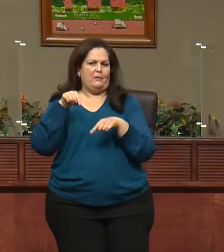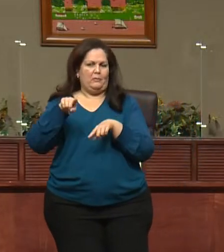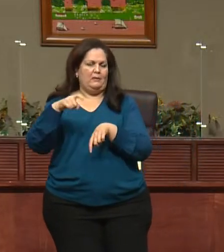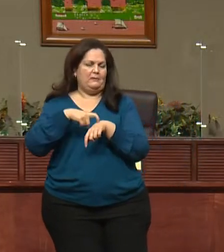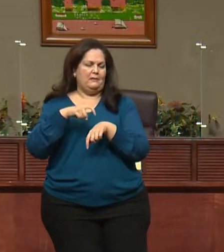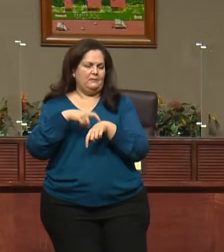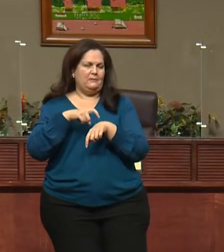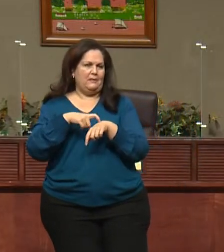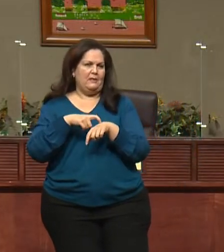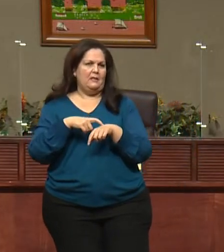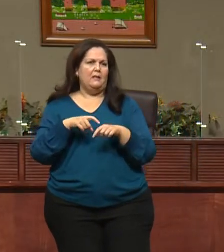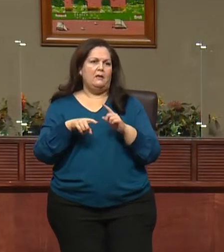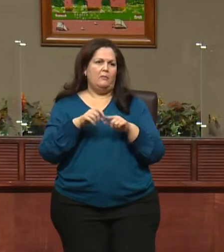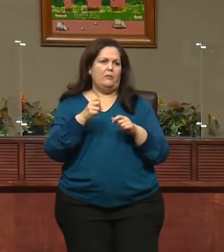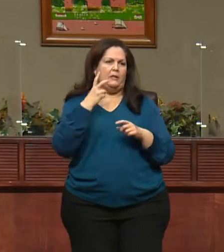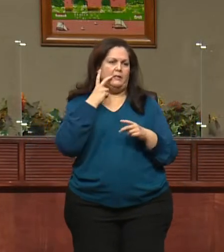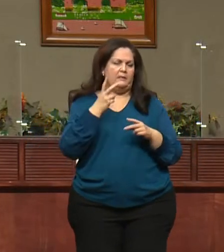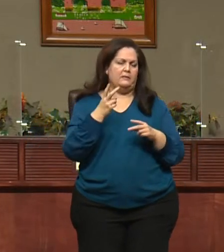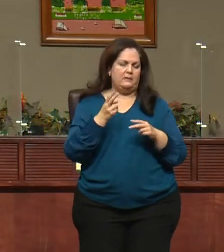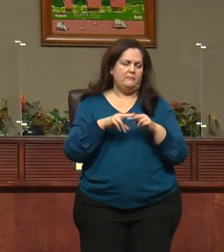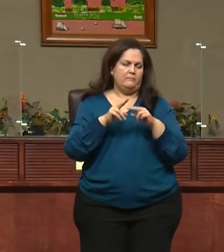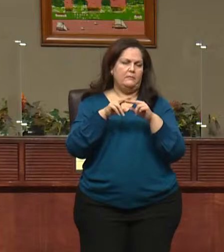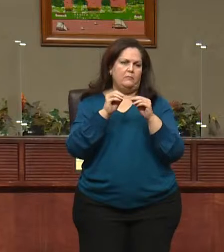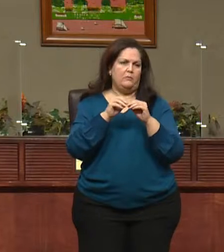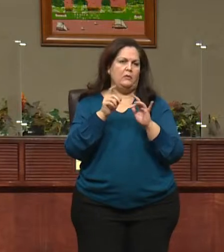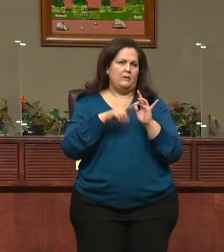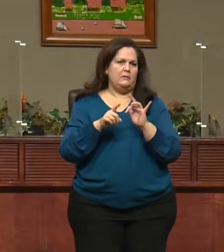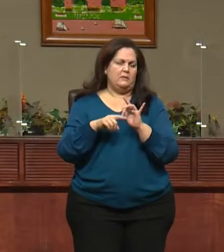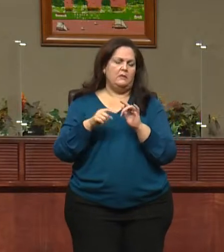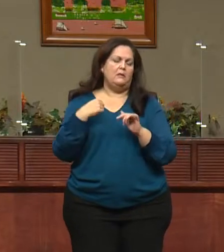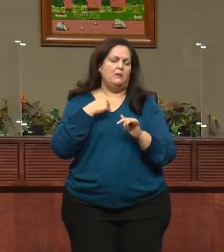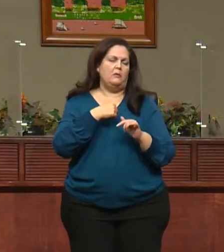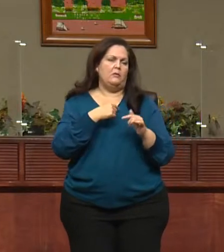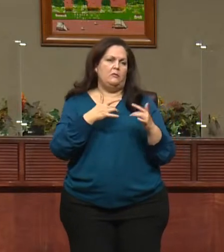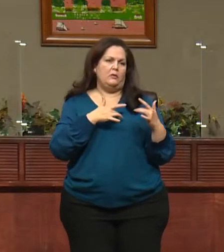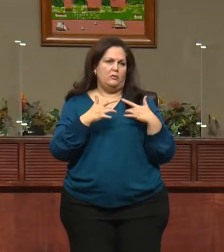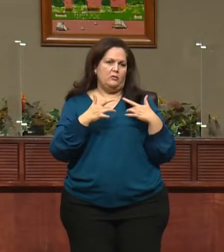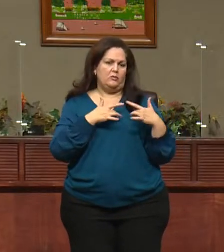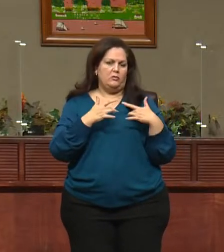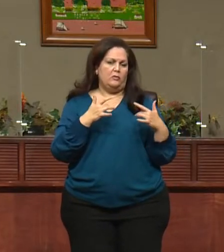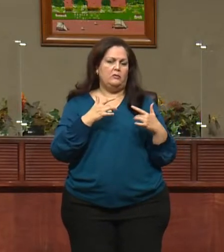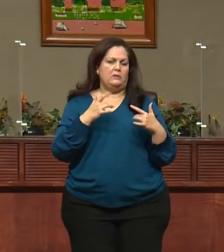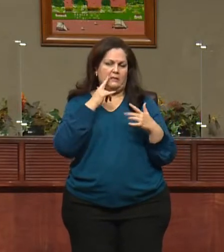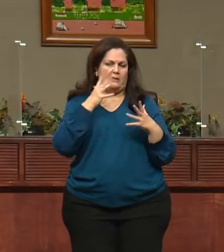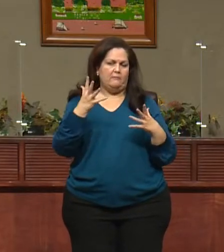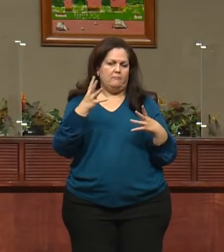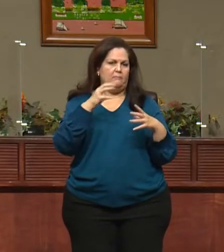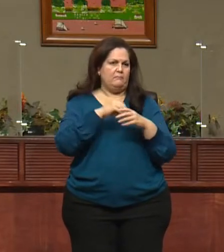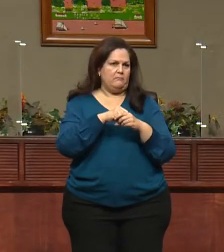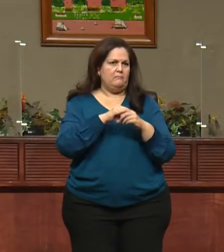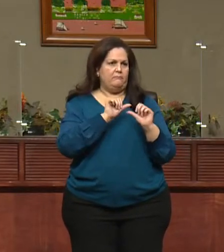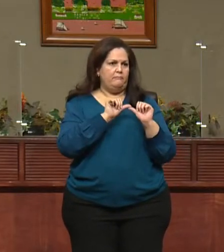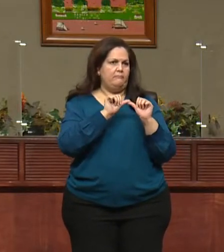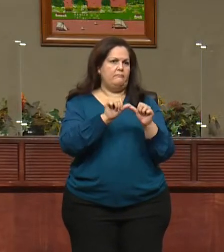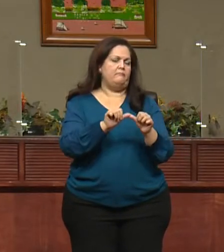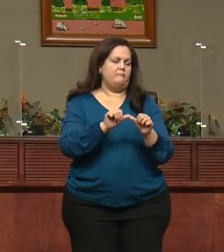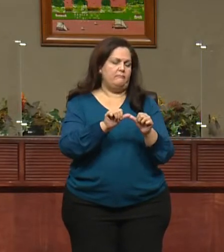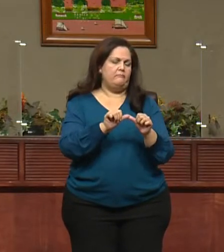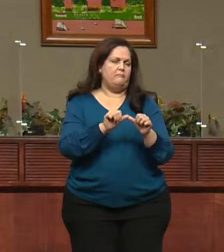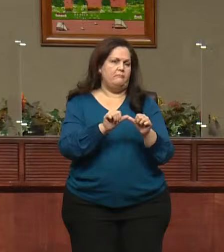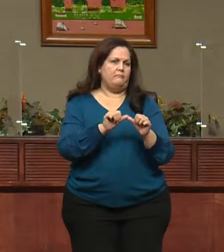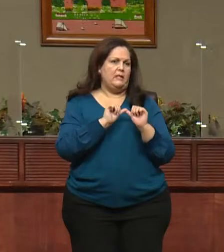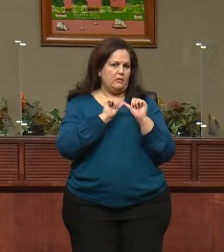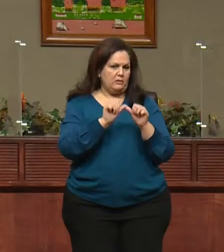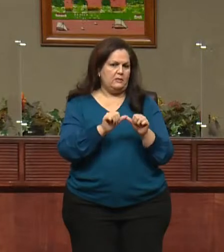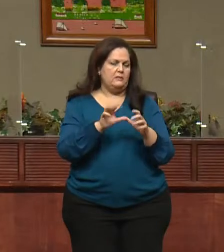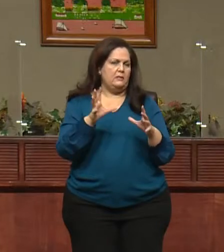certainly have seen an increase in absenteeism. We're concerned about engagement of our launch ed students, consistent engagement